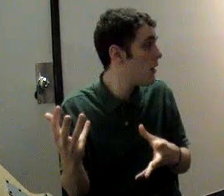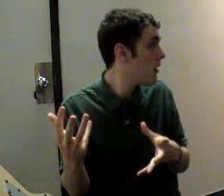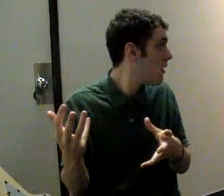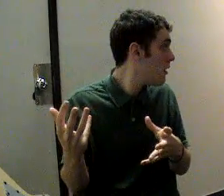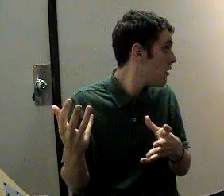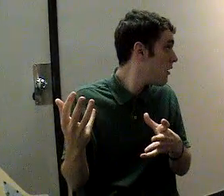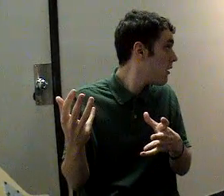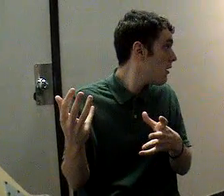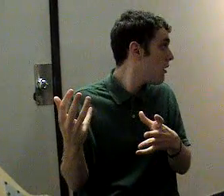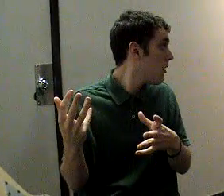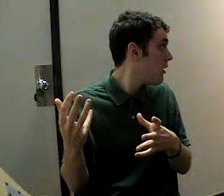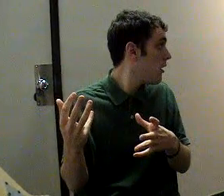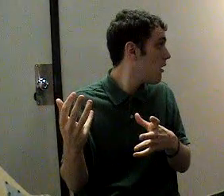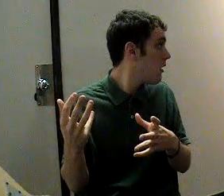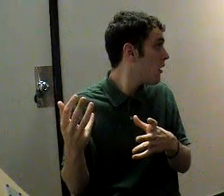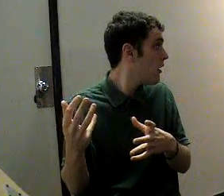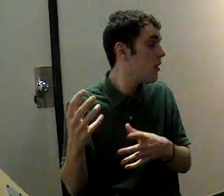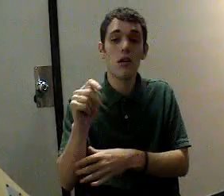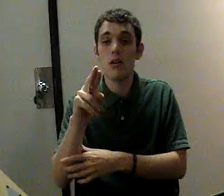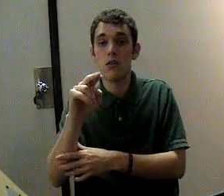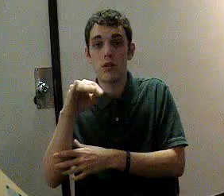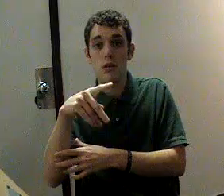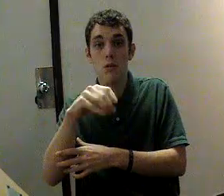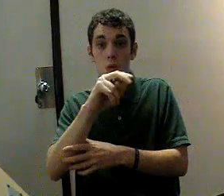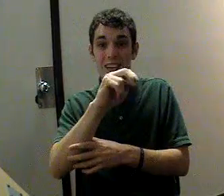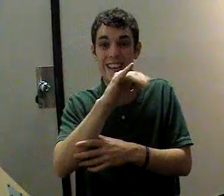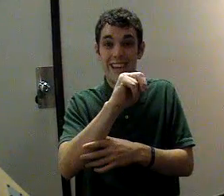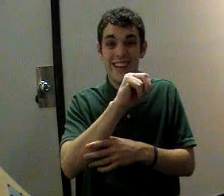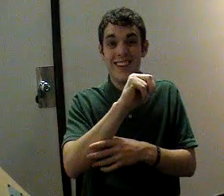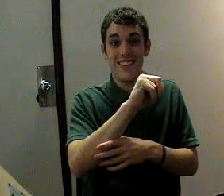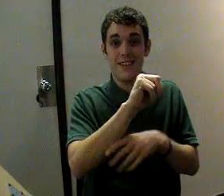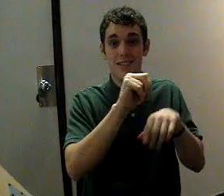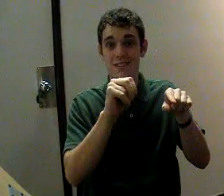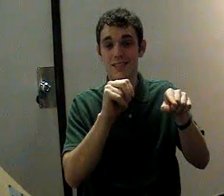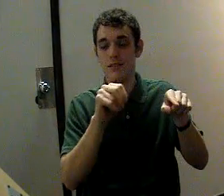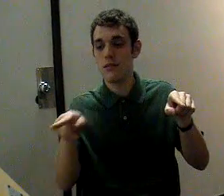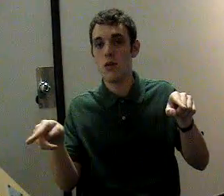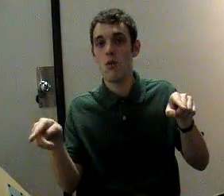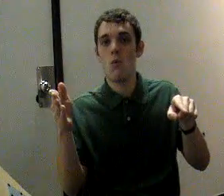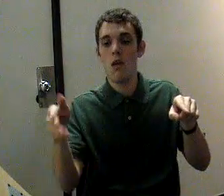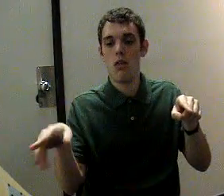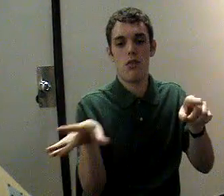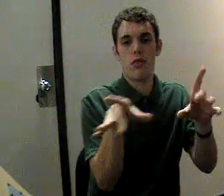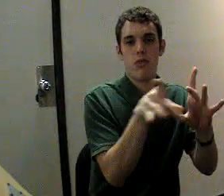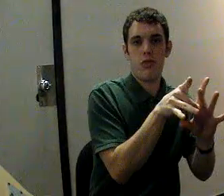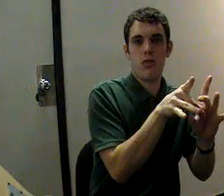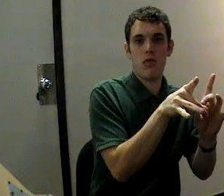Binds to troponin, and then what does that do? Exposes the active sites. It exposes those active sites. So